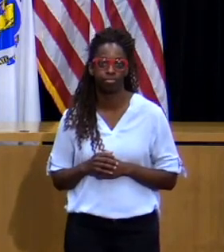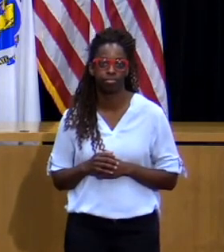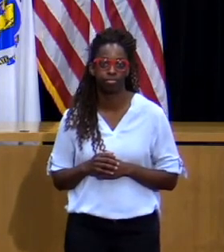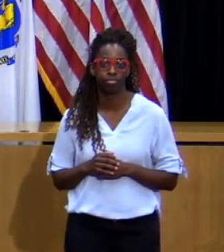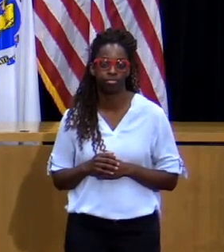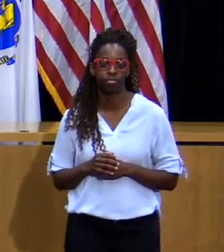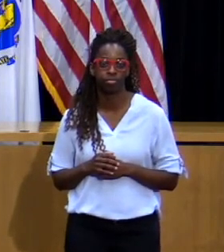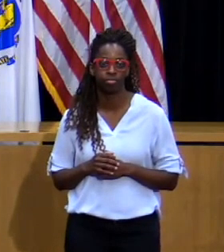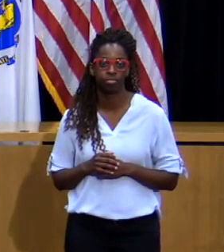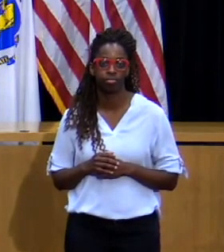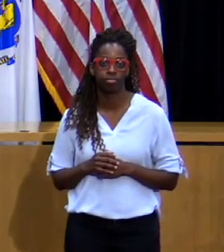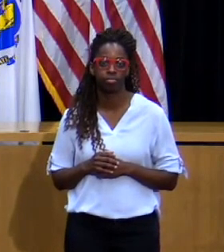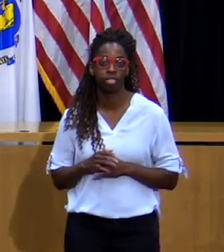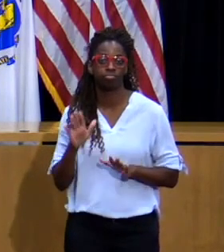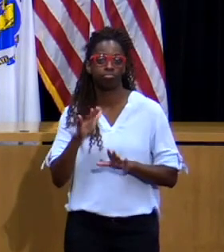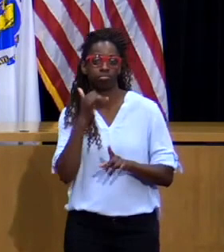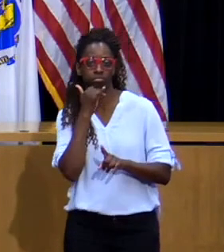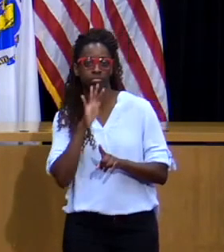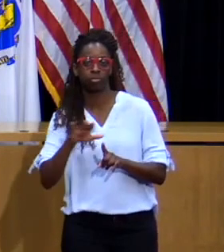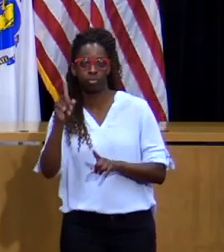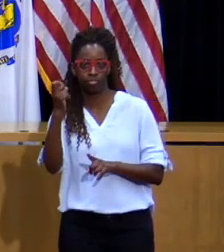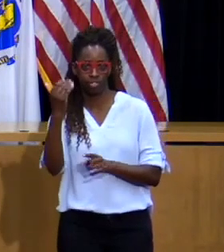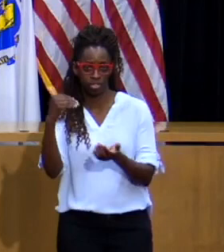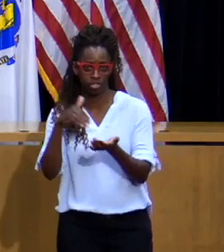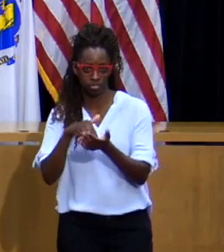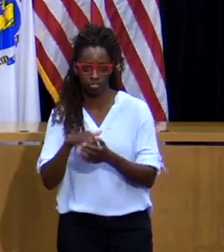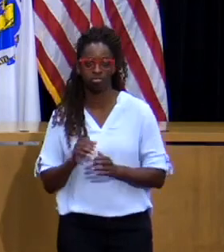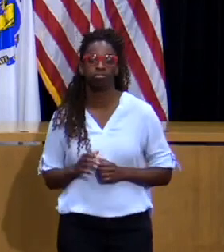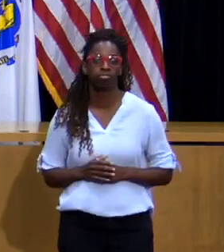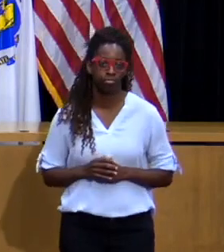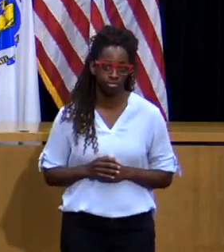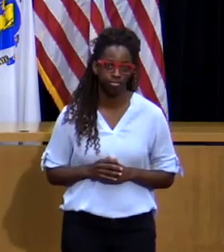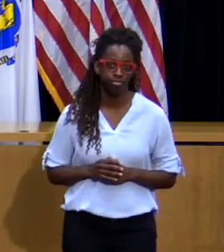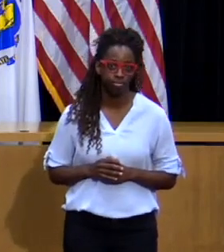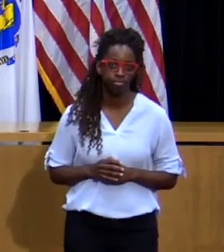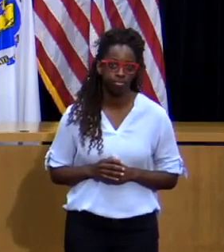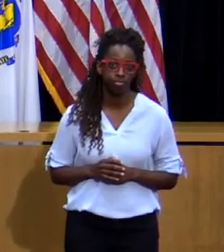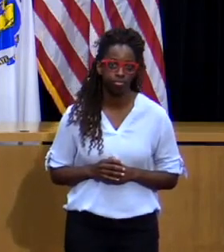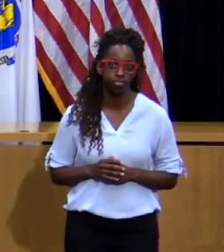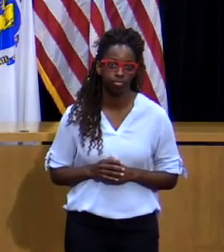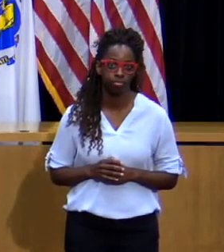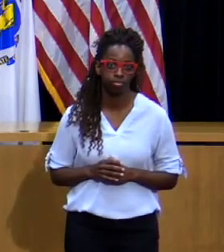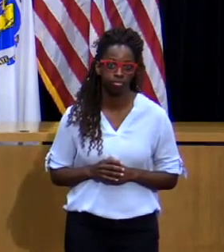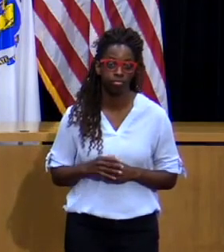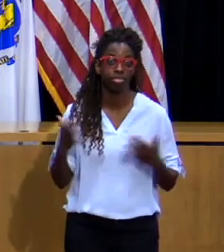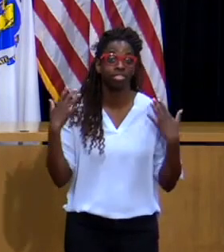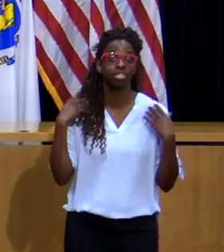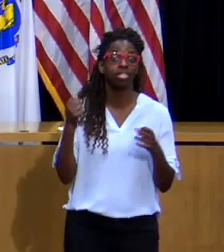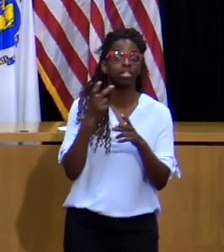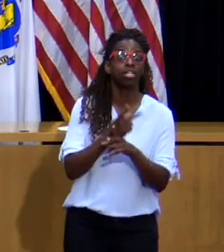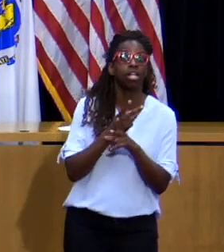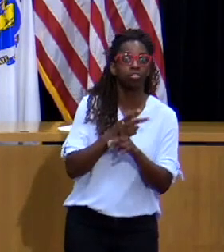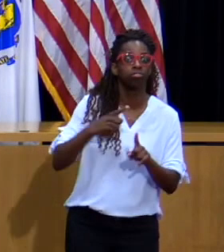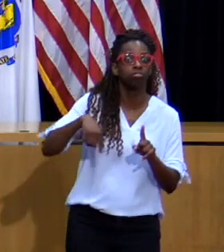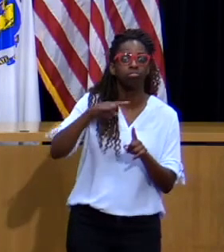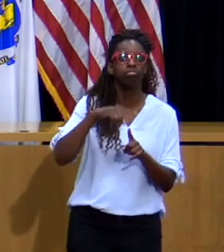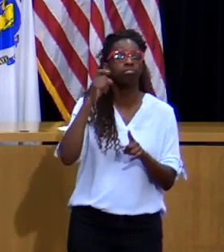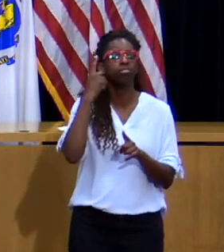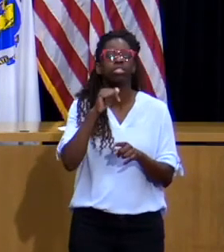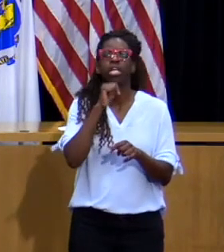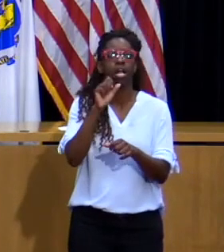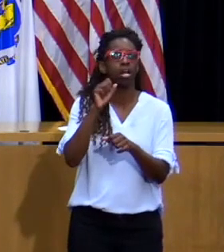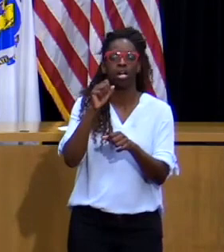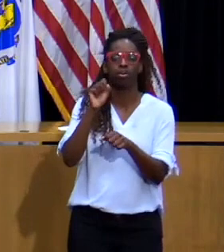115,000. Healthcare workers doing non-COVID facing care. Matt, you're going to have to do the addition because I don't have a total at the bottom of